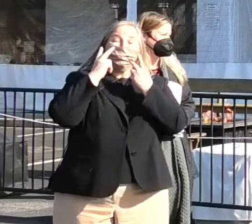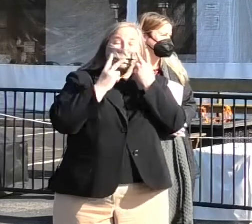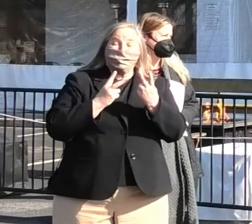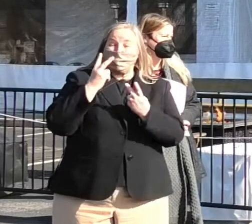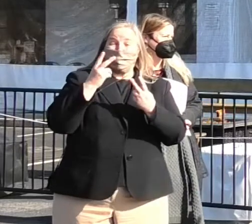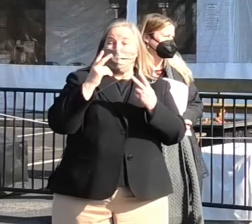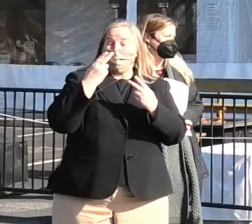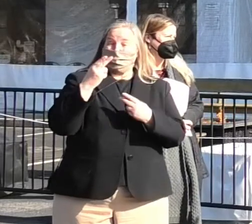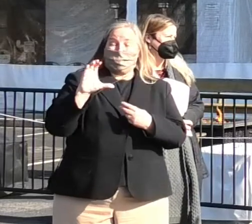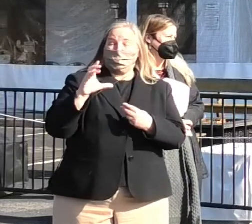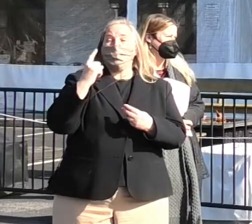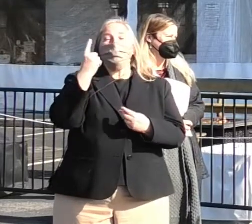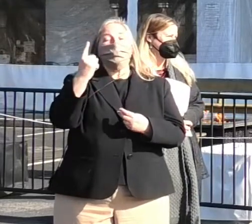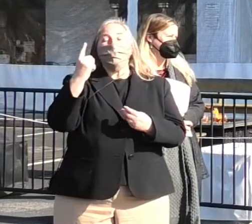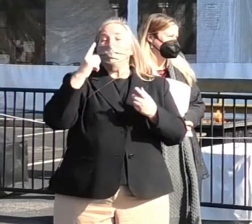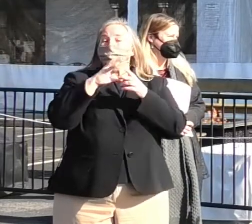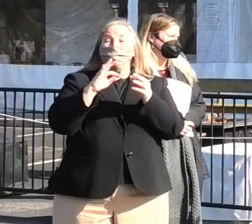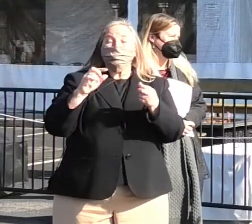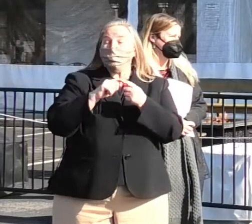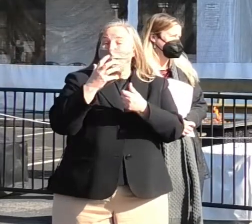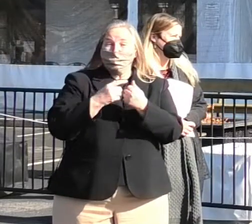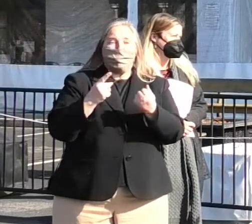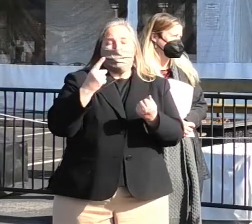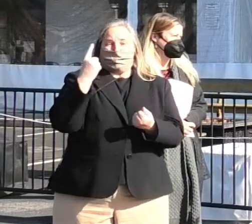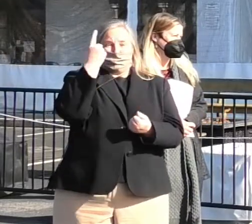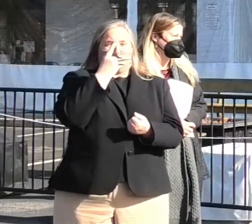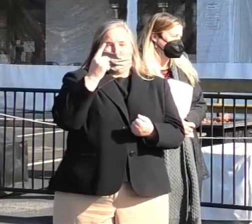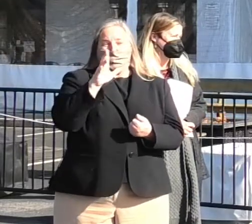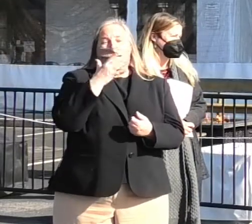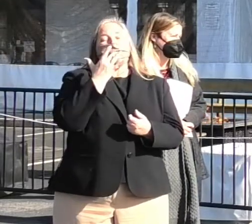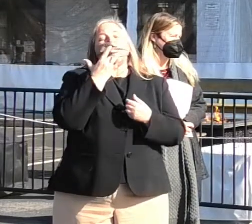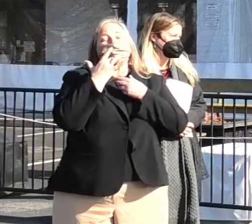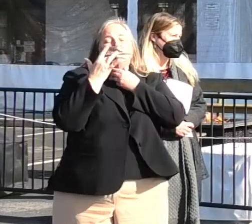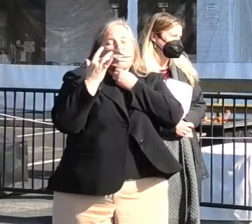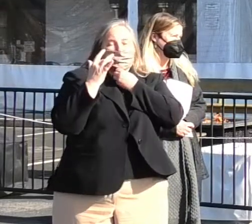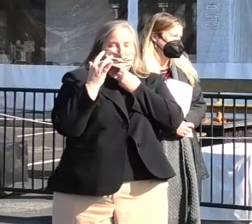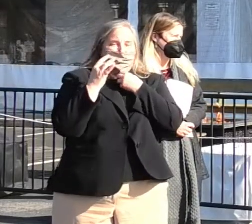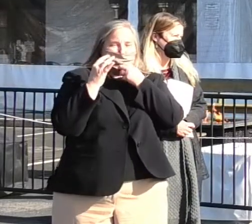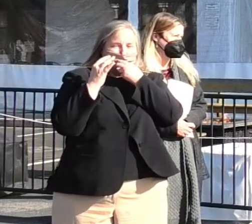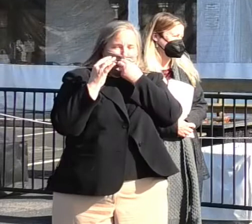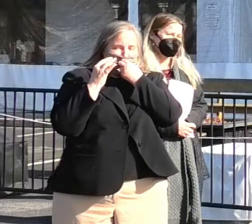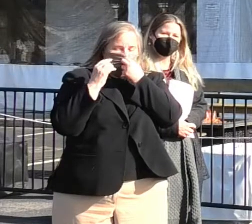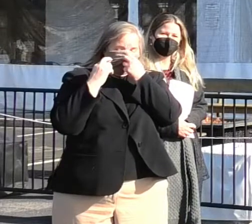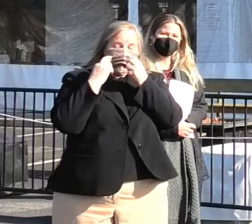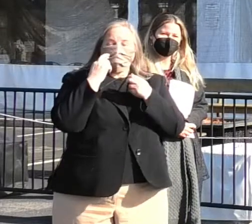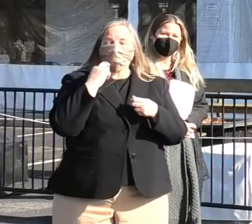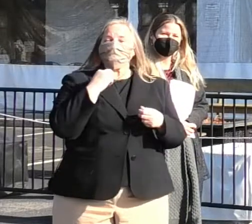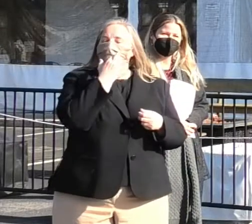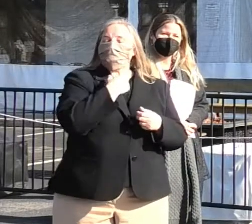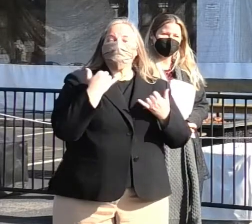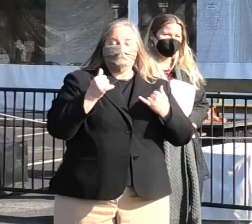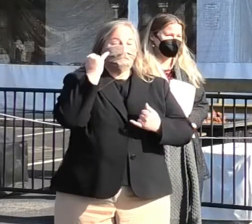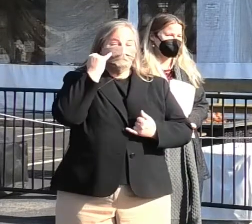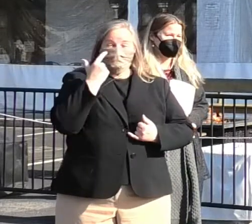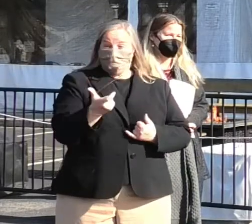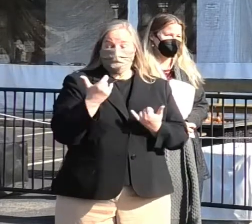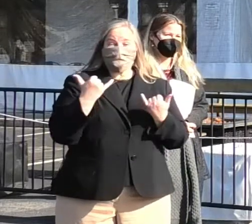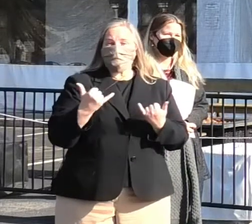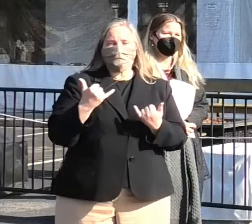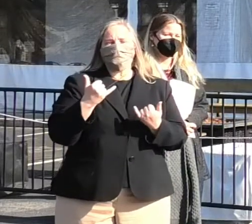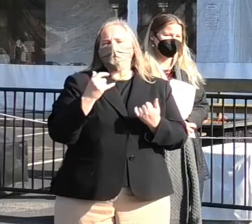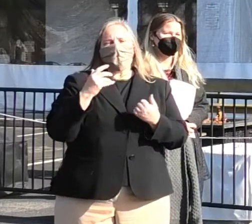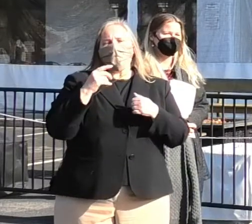if one message to everyone is think about your favorite restaurant today. And if you're watching this, just go on their website and order a gift